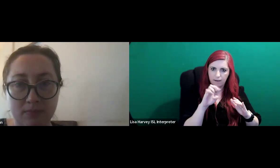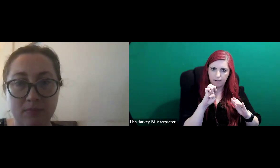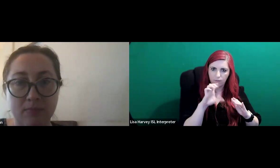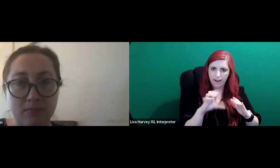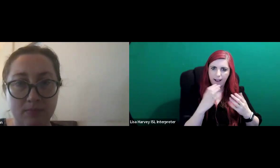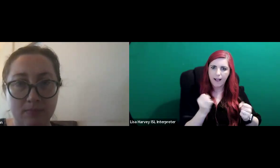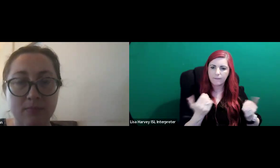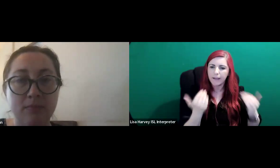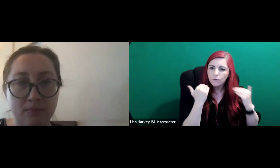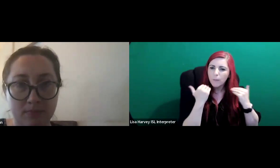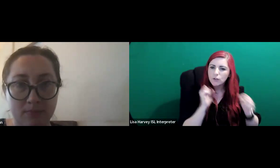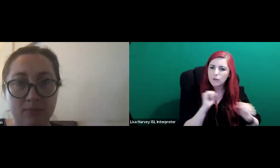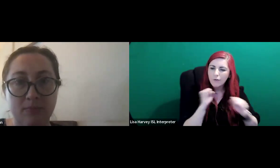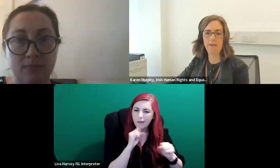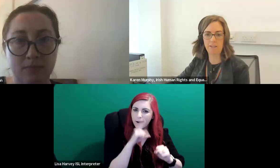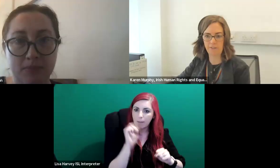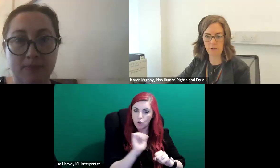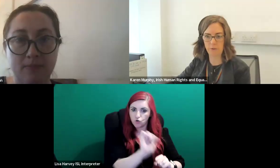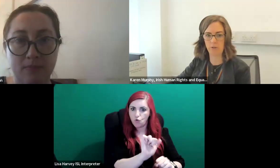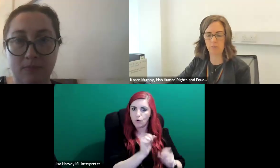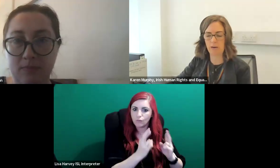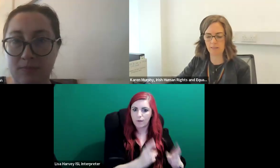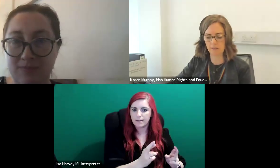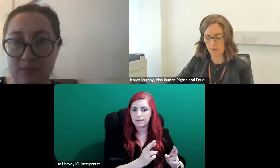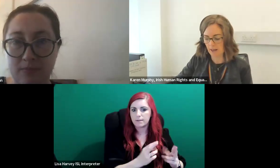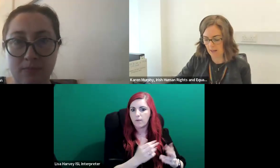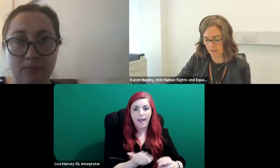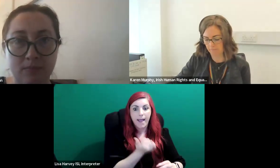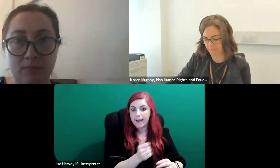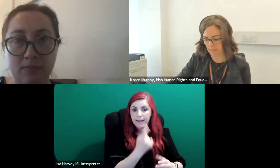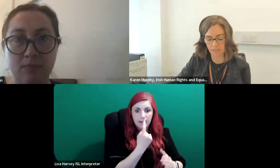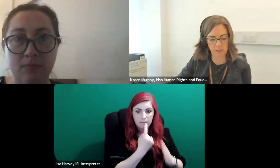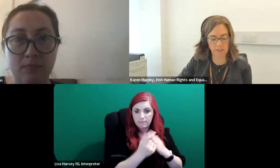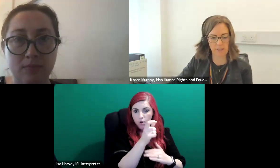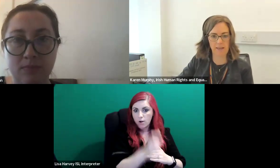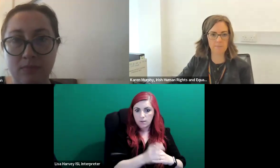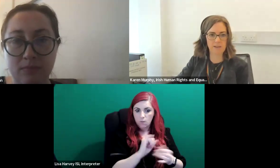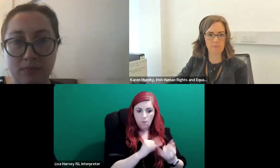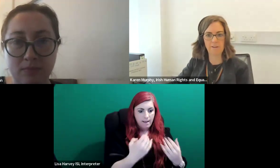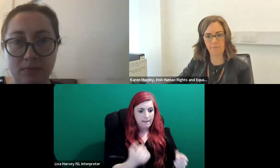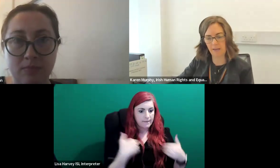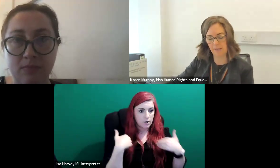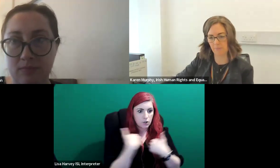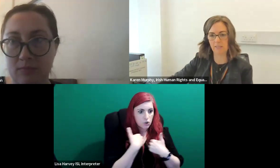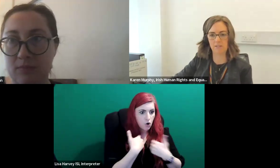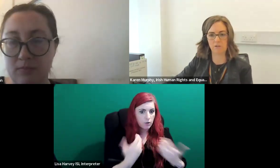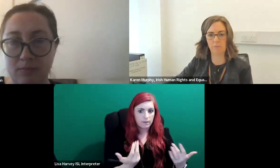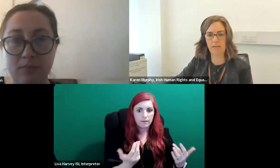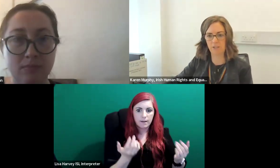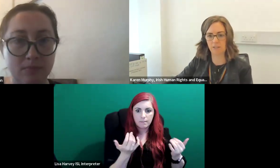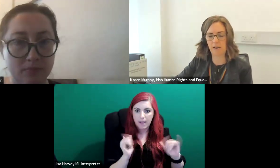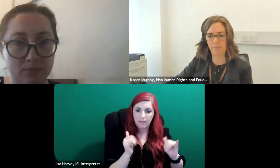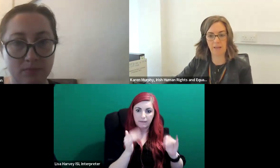service called Your Rights, whereby an individual who has a concern that they themselves may have